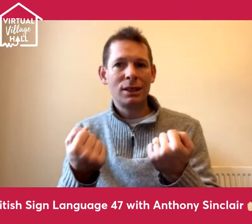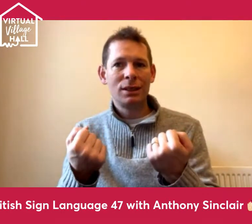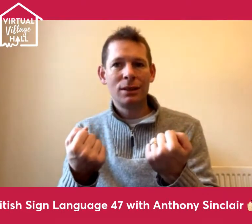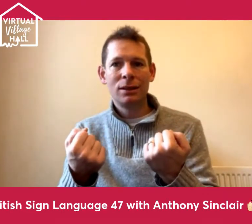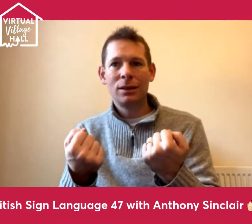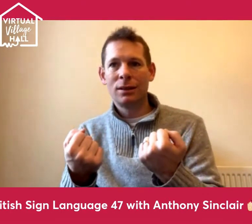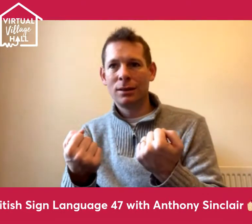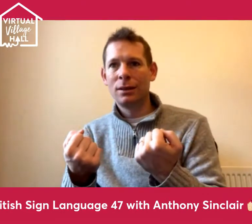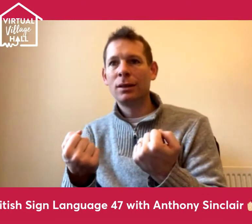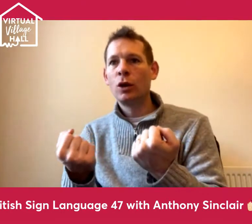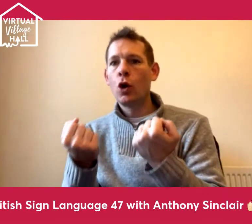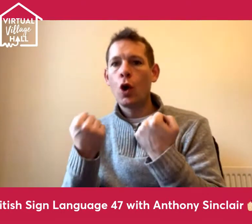Lorry.